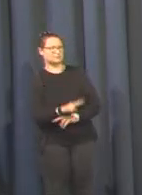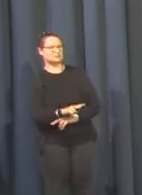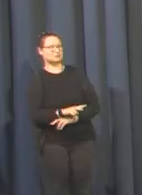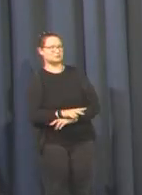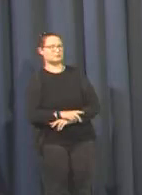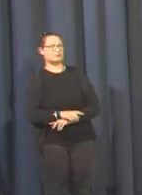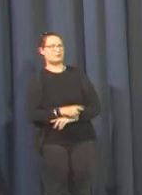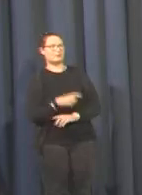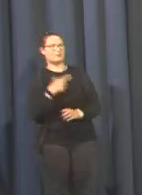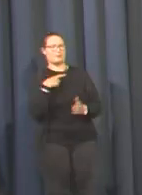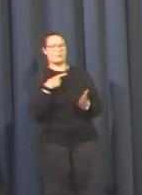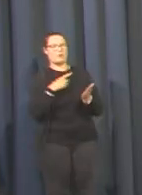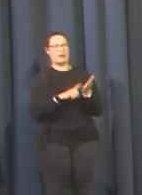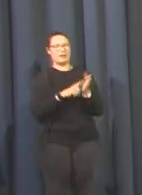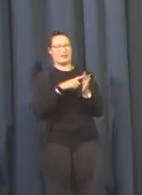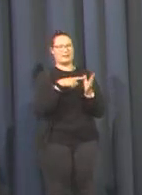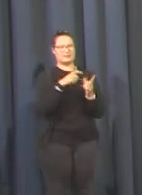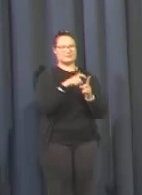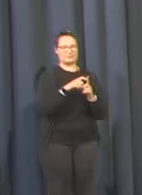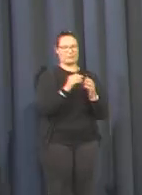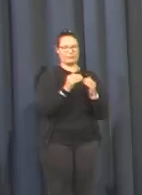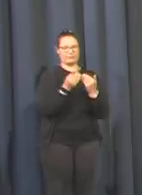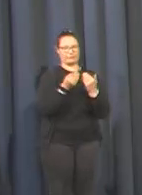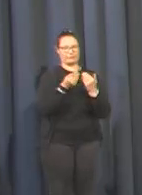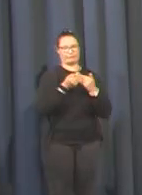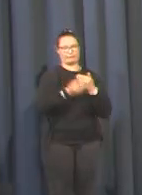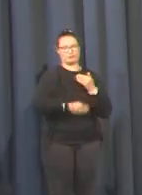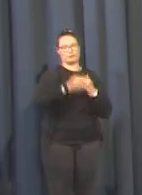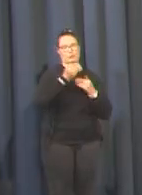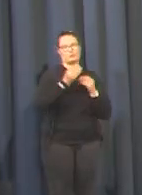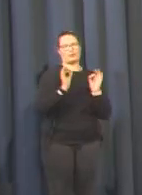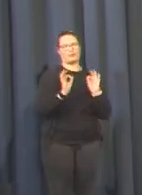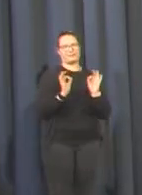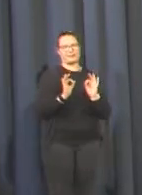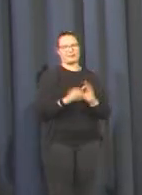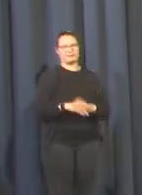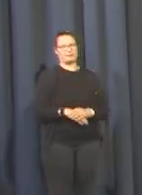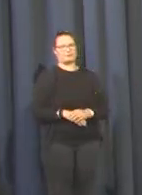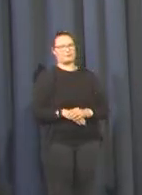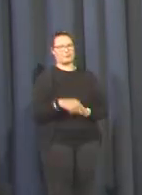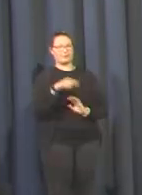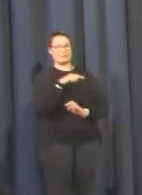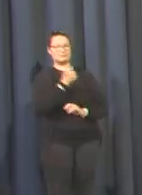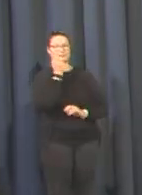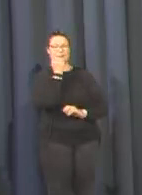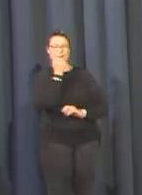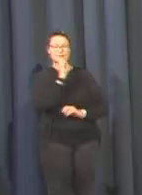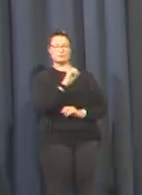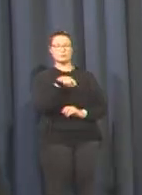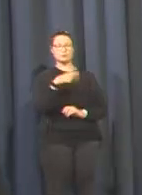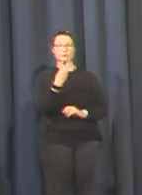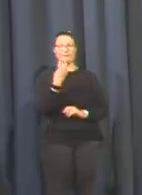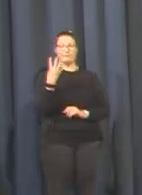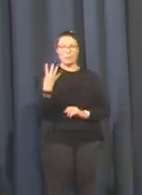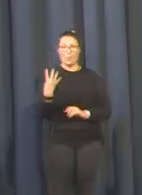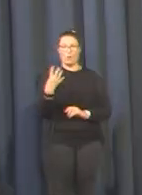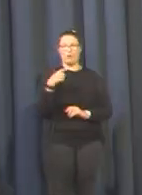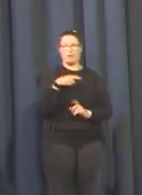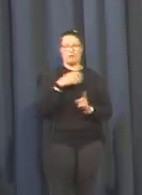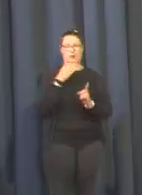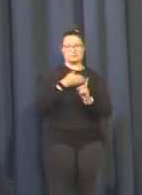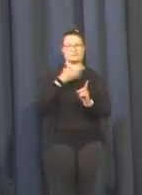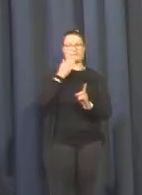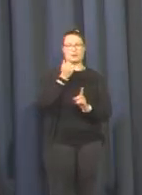threshold there. But these numbers we're talking about, and the number 0.24 being identified, that's